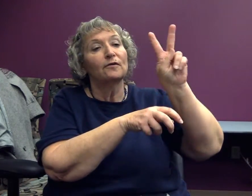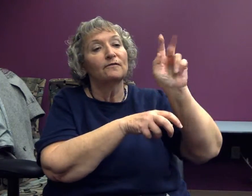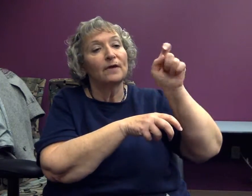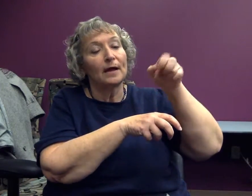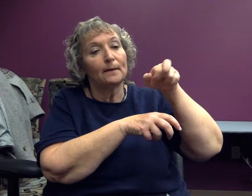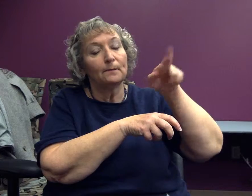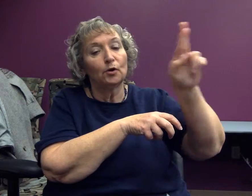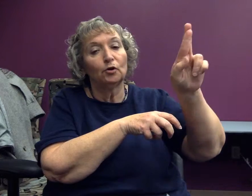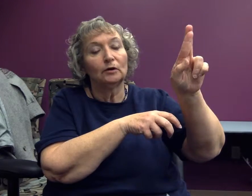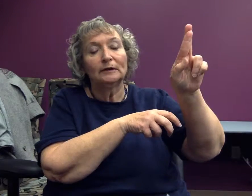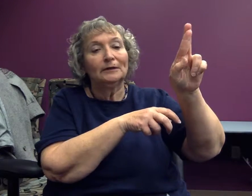saturated.